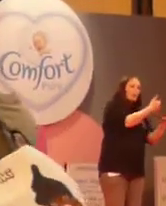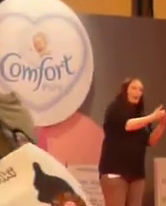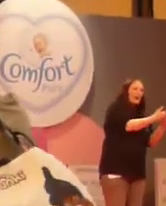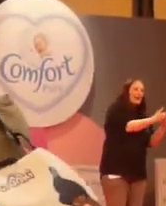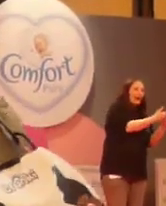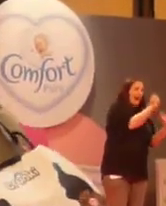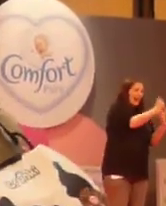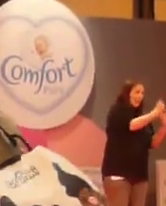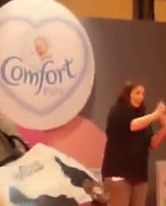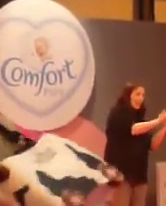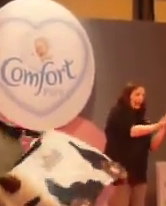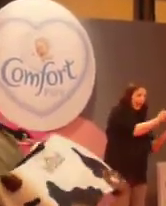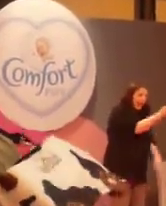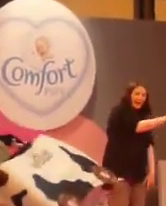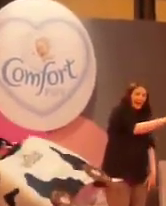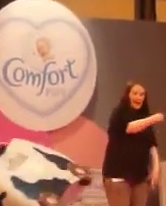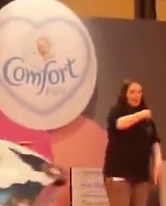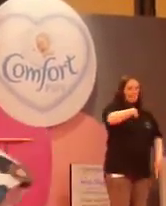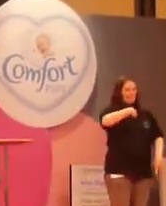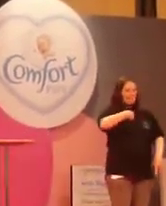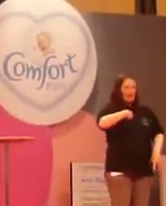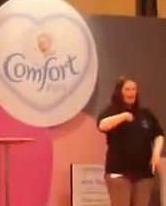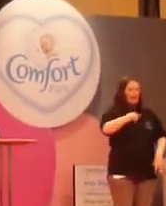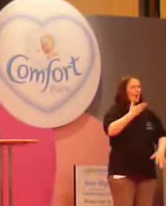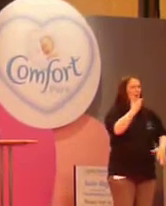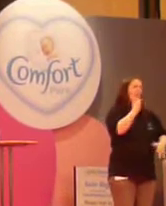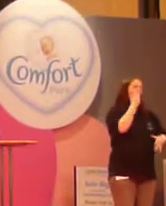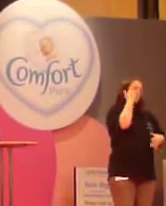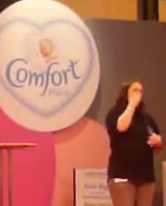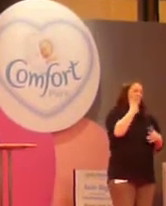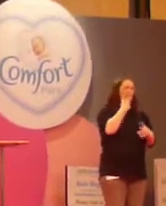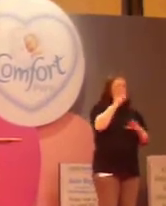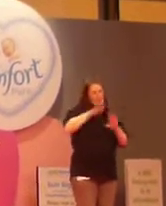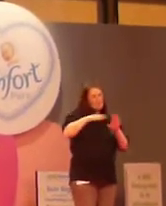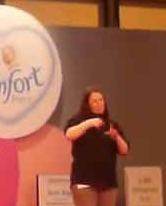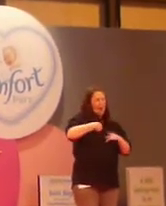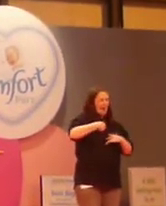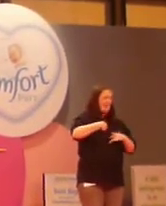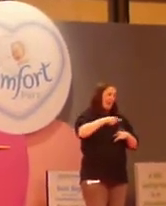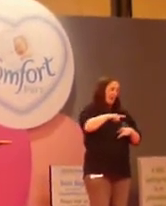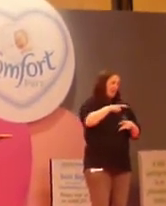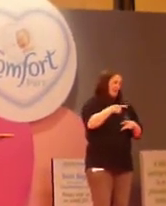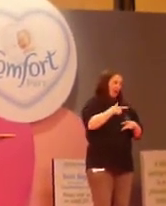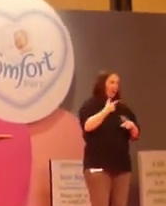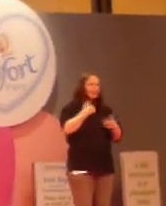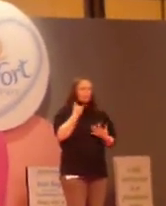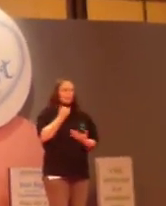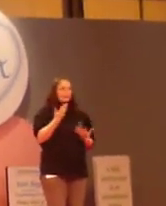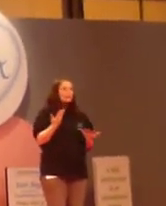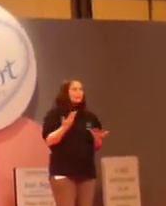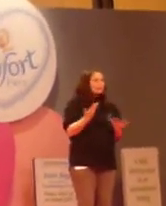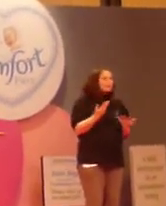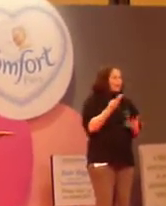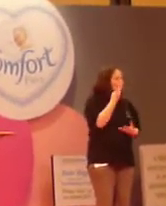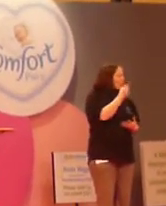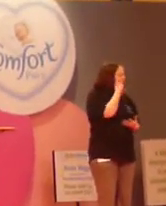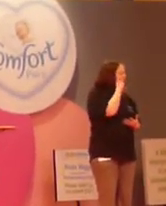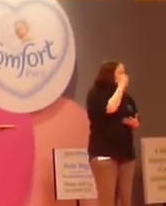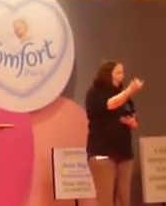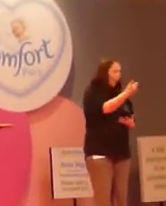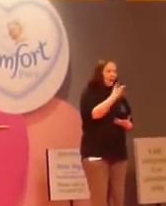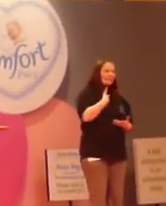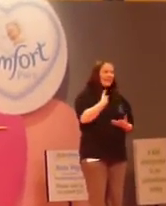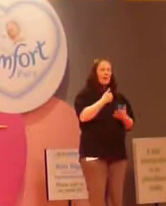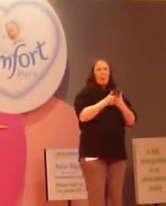by in the middle of a conference call saying, Mom, can you wipe my parcel? I've had 3 calls like that. I know, it's